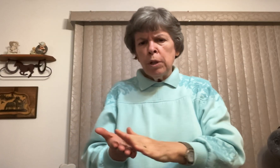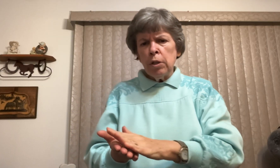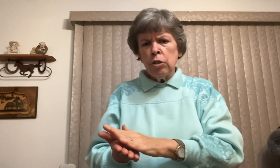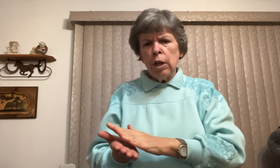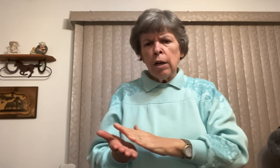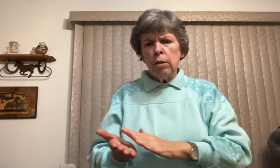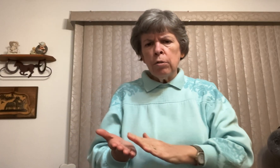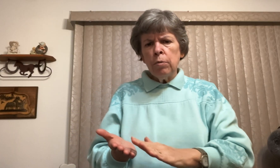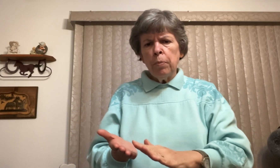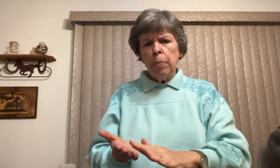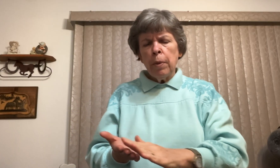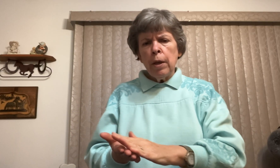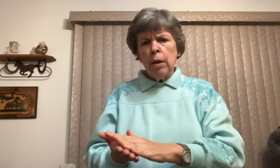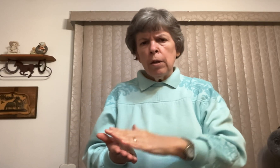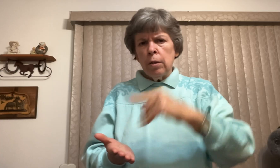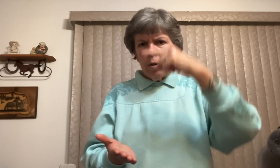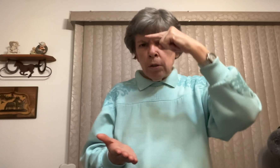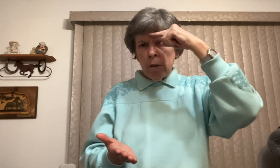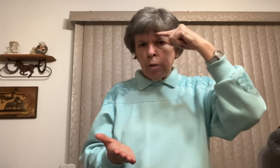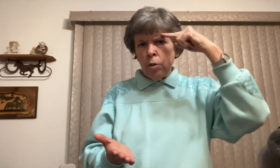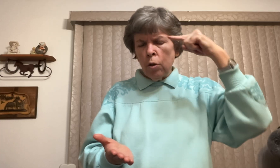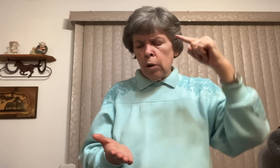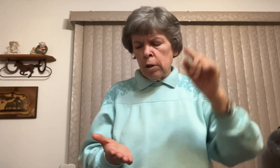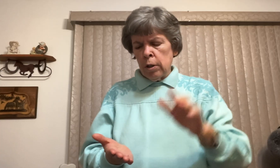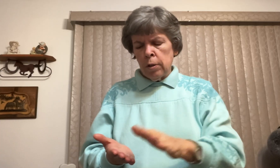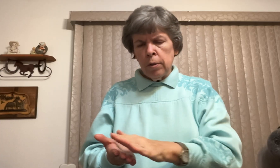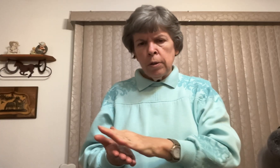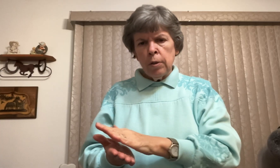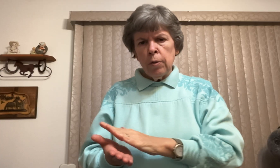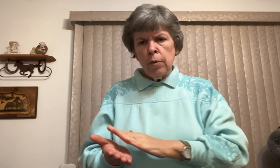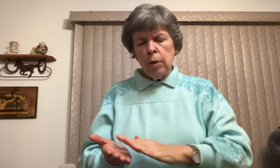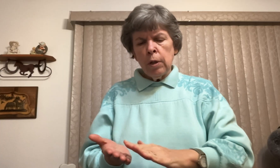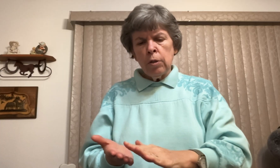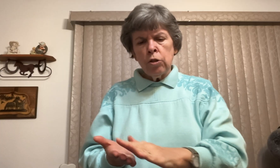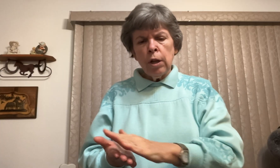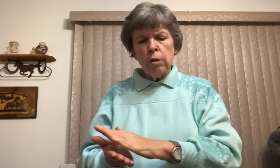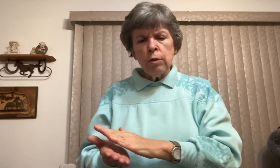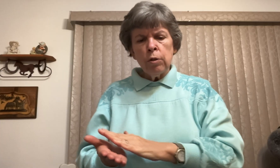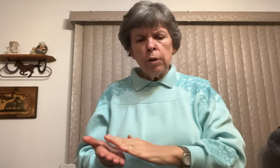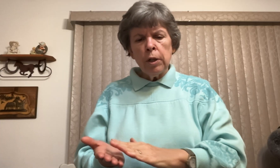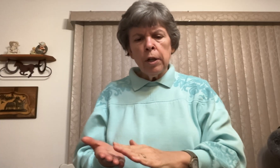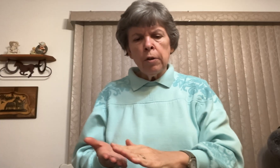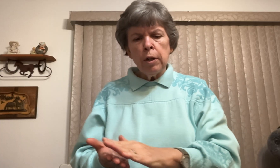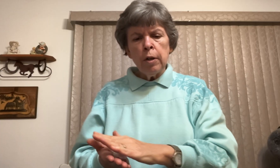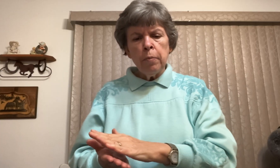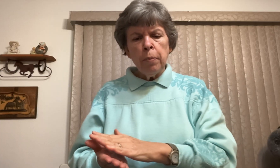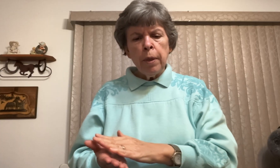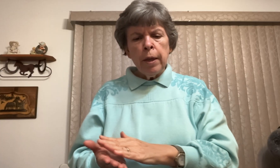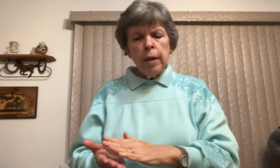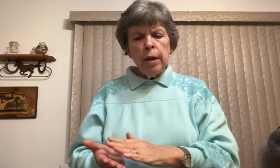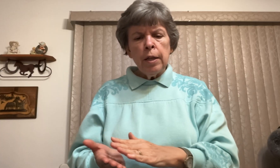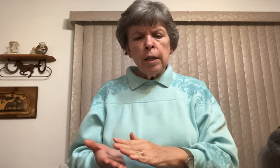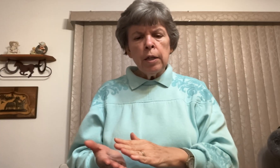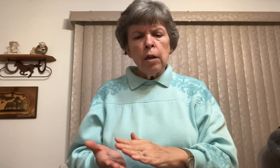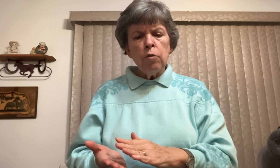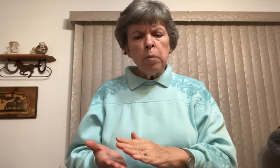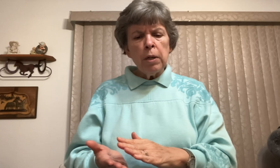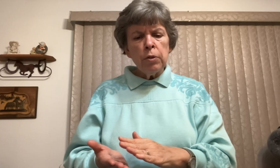a shadow, a dark shadow, a dark area, and then of my